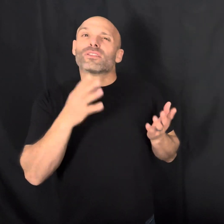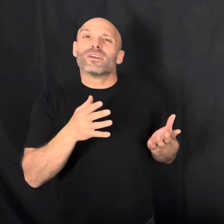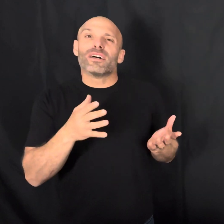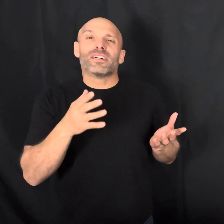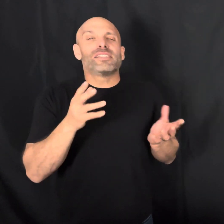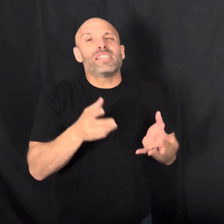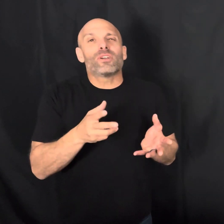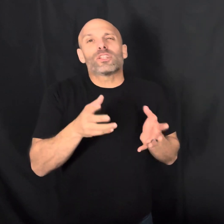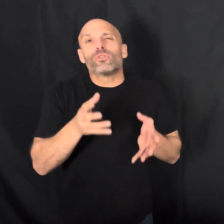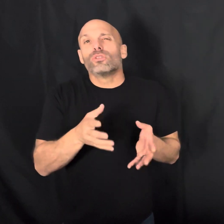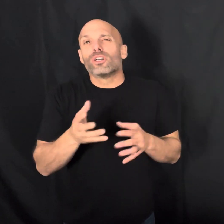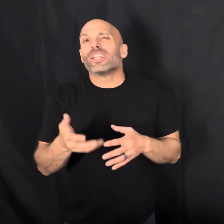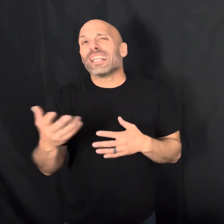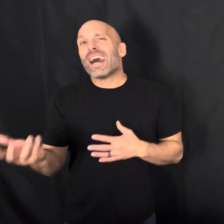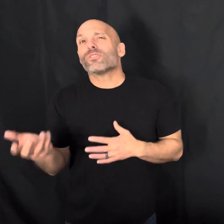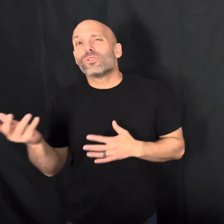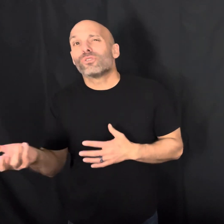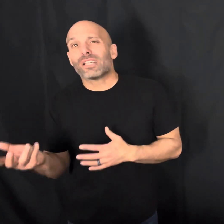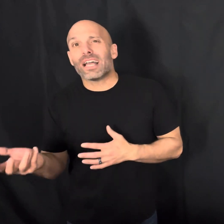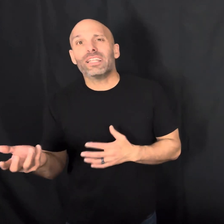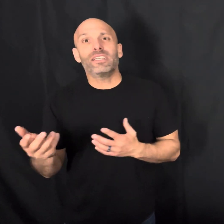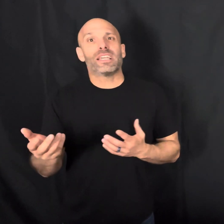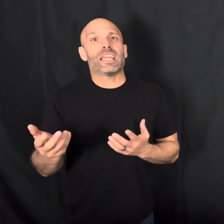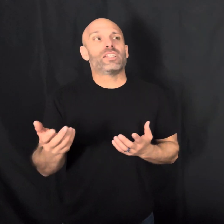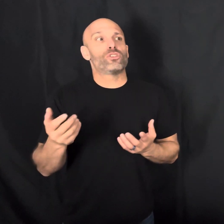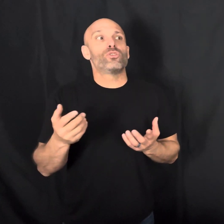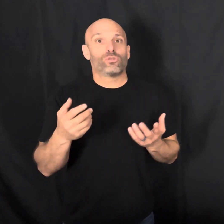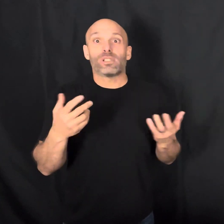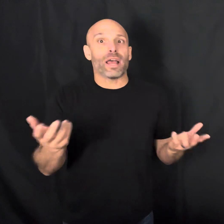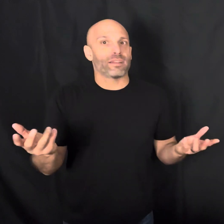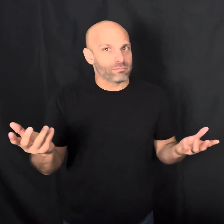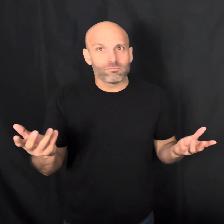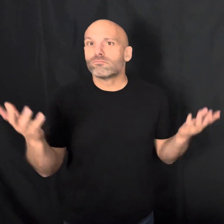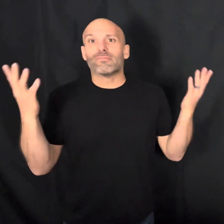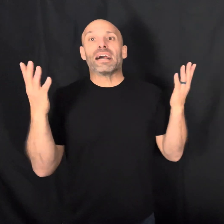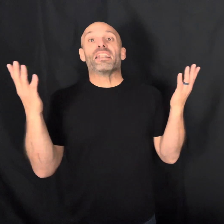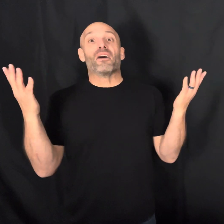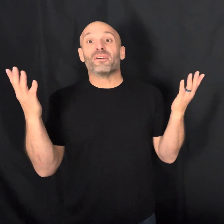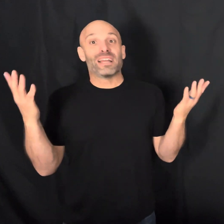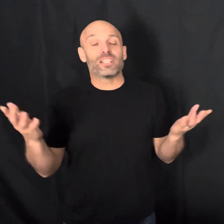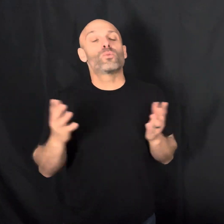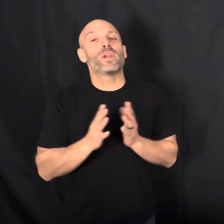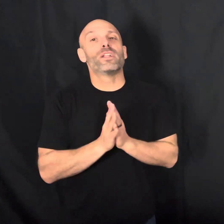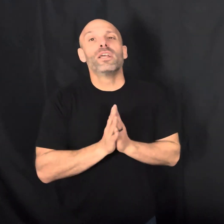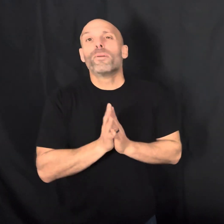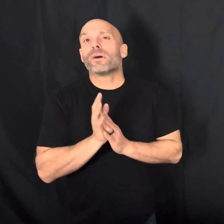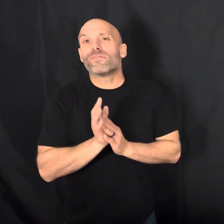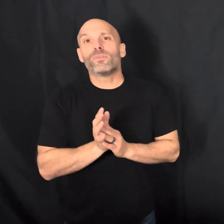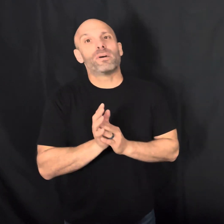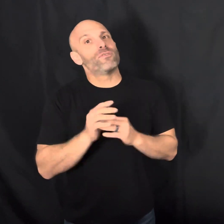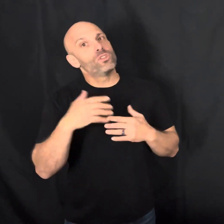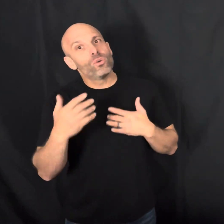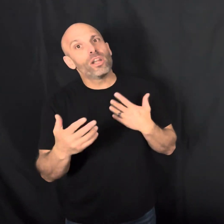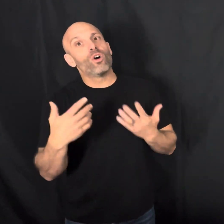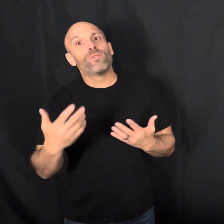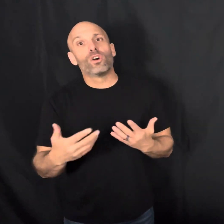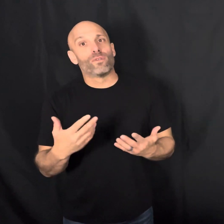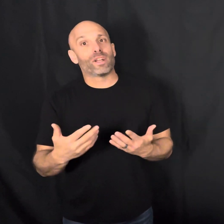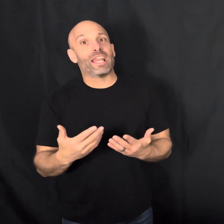The secret to learning how to sign is to sign. I know, it's weird, but if you do it over and over again,